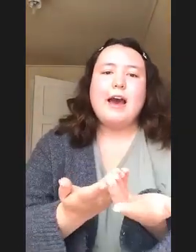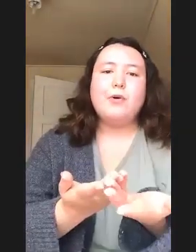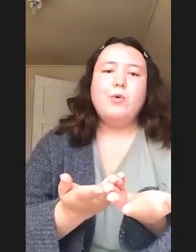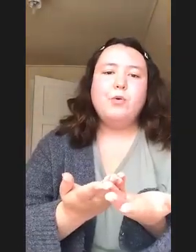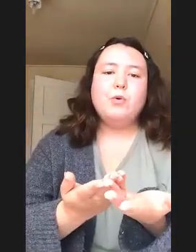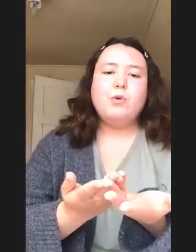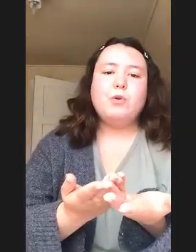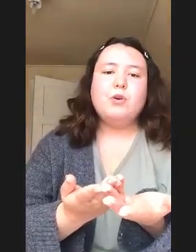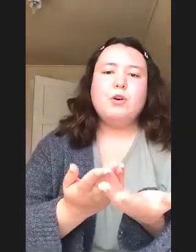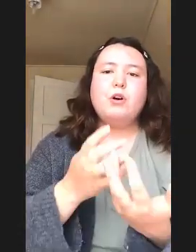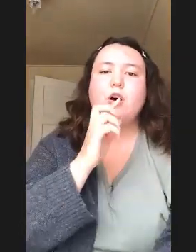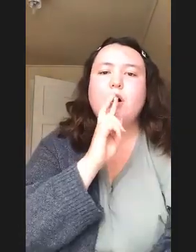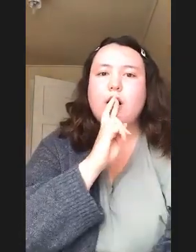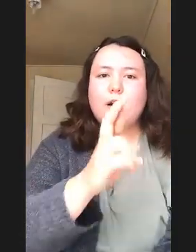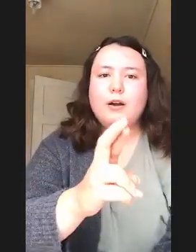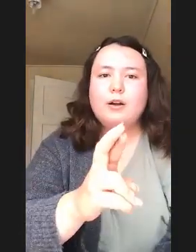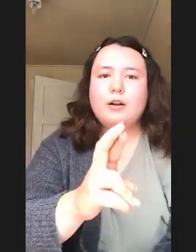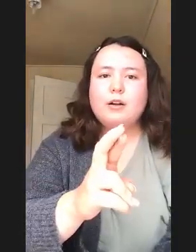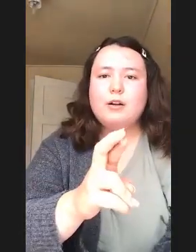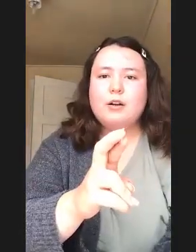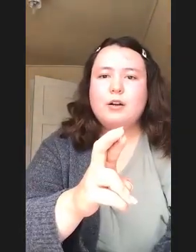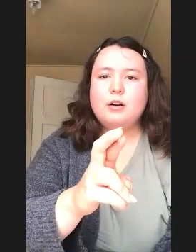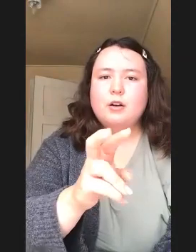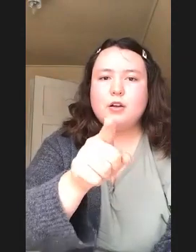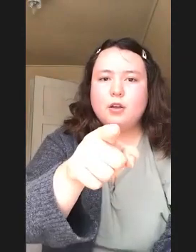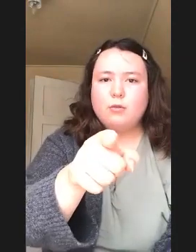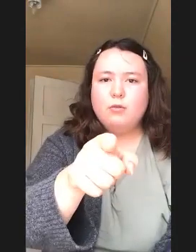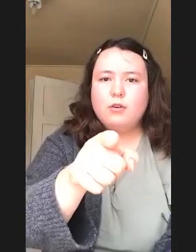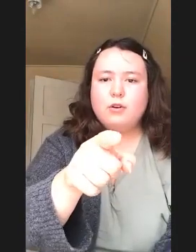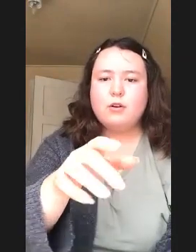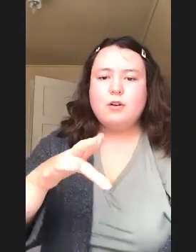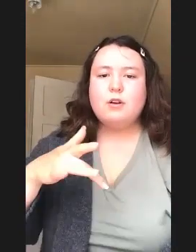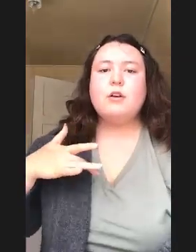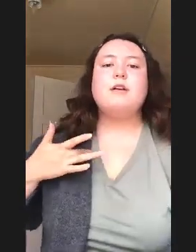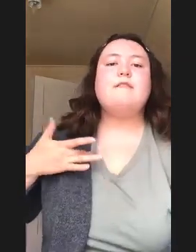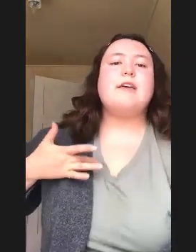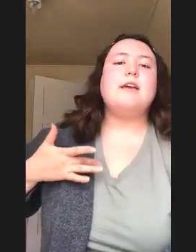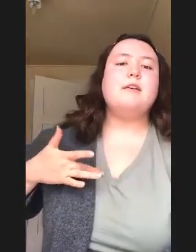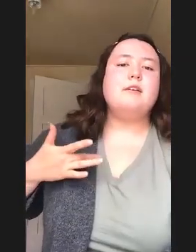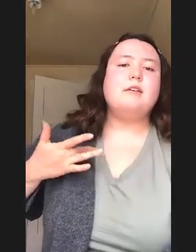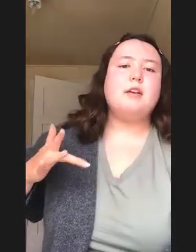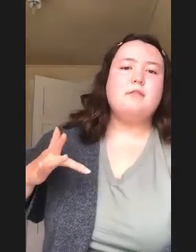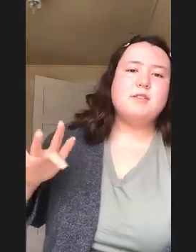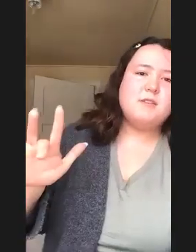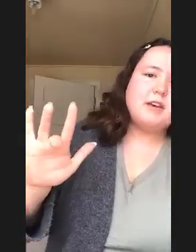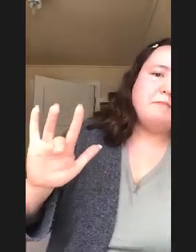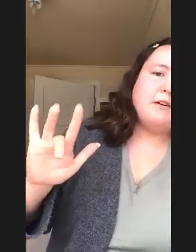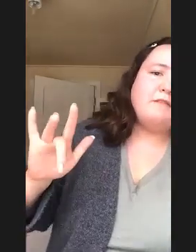how are you feeling? You would do the middle